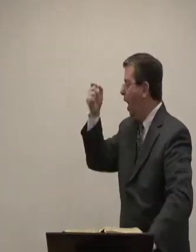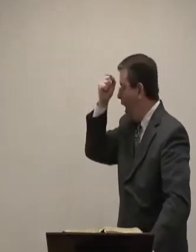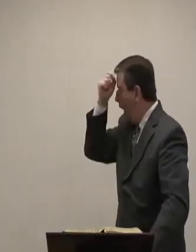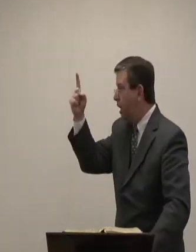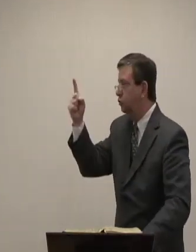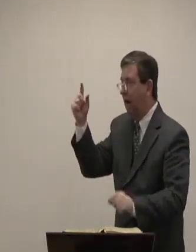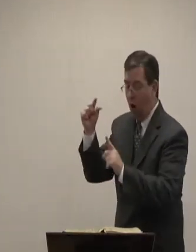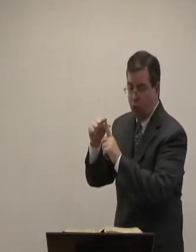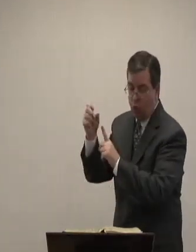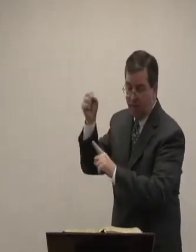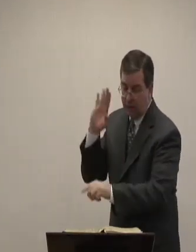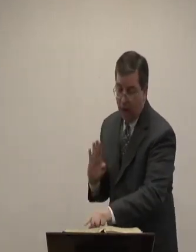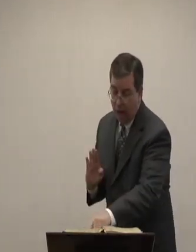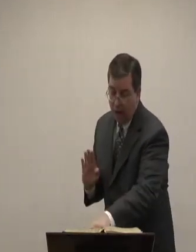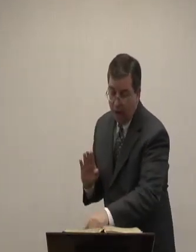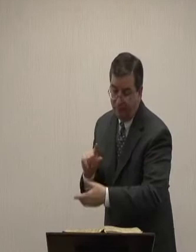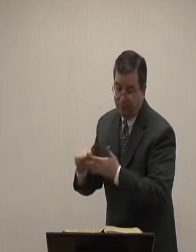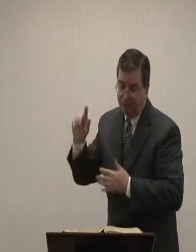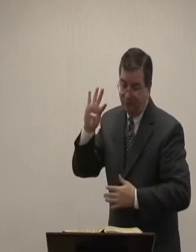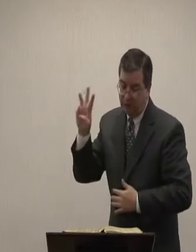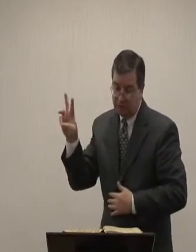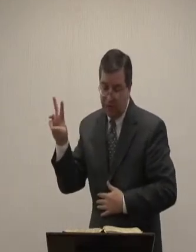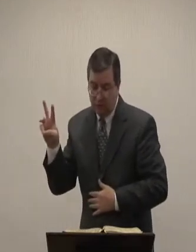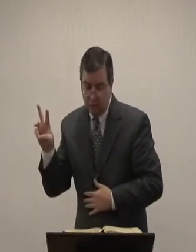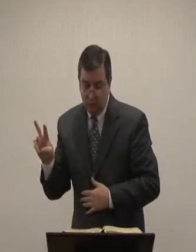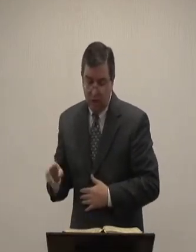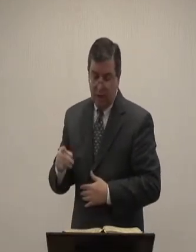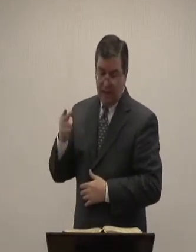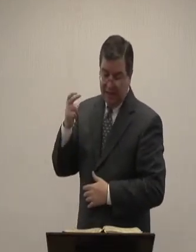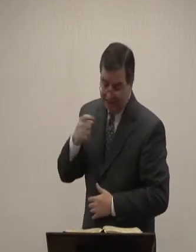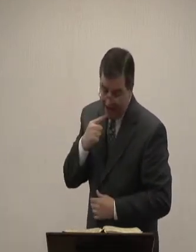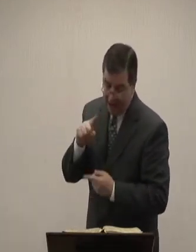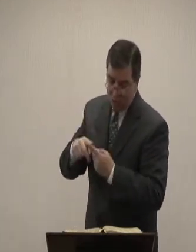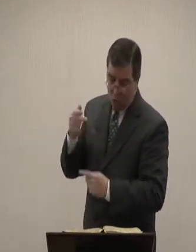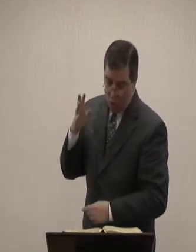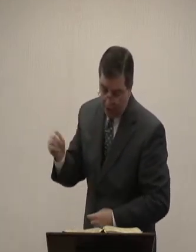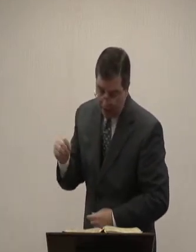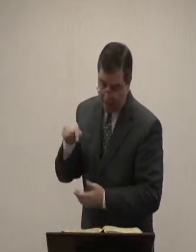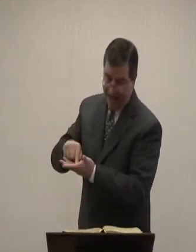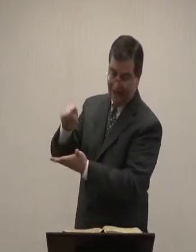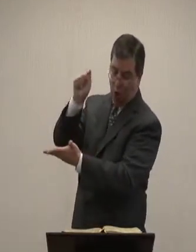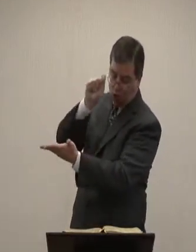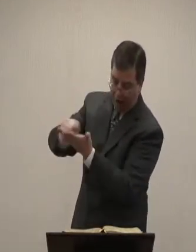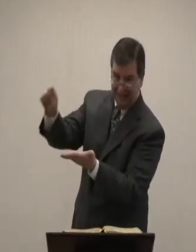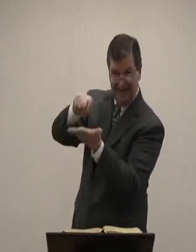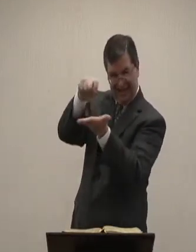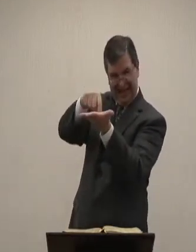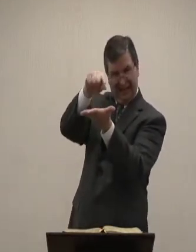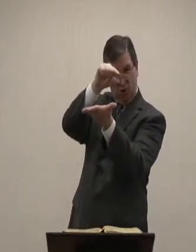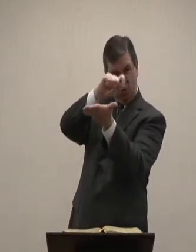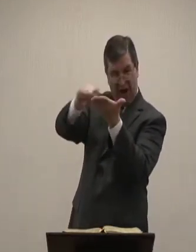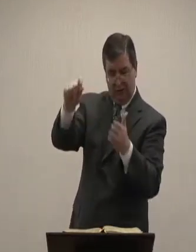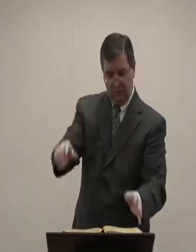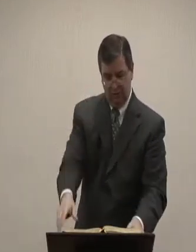Now, the disciples, they got an understanding of the Word of God. Here in verse 46, it says,